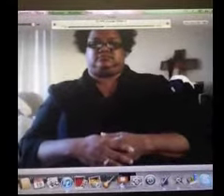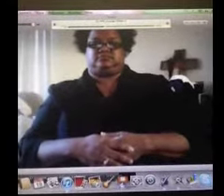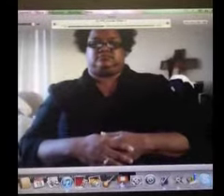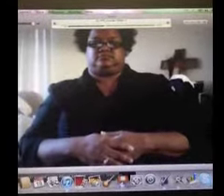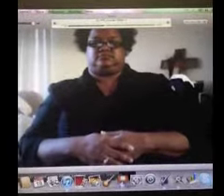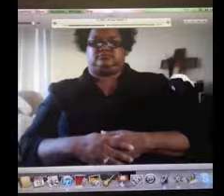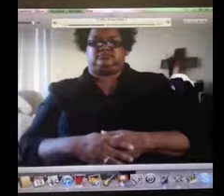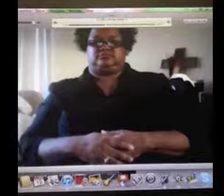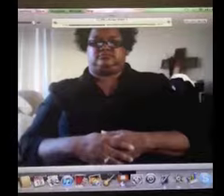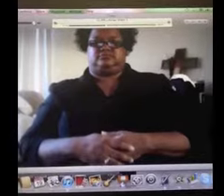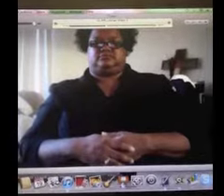to heaven is faith.